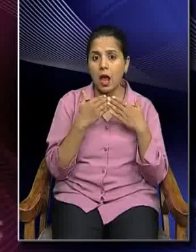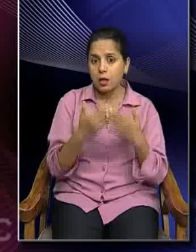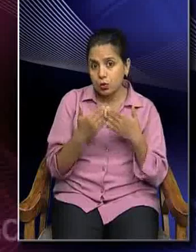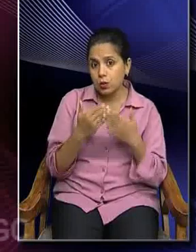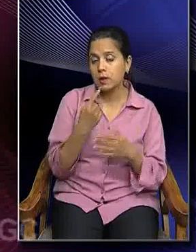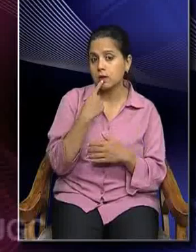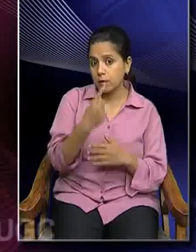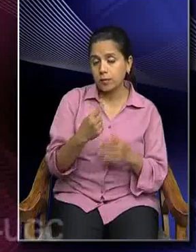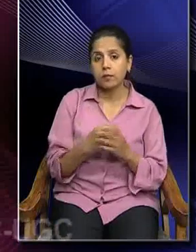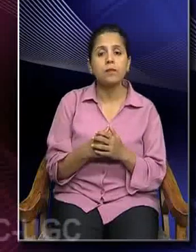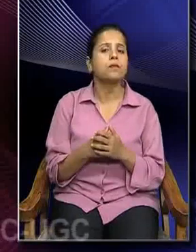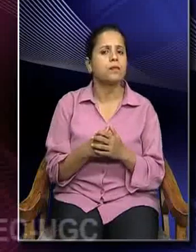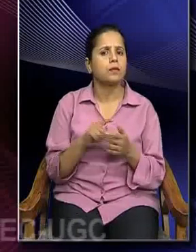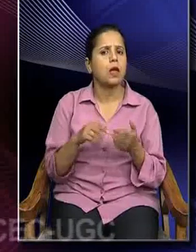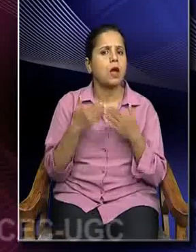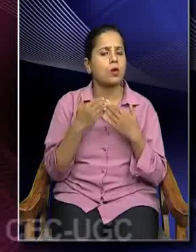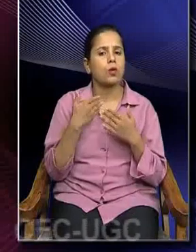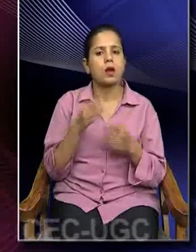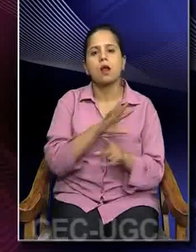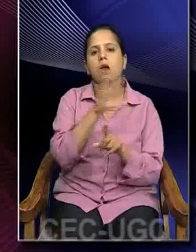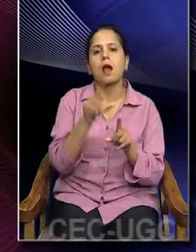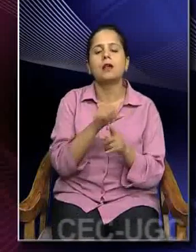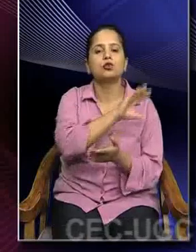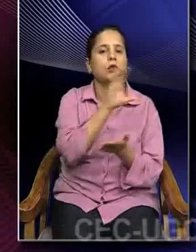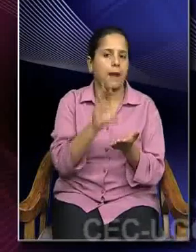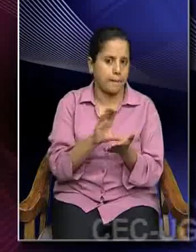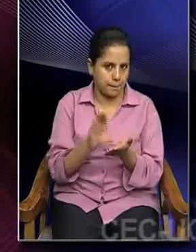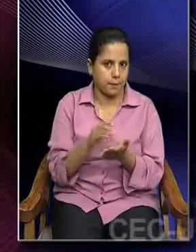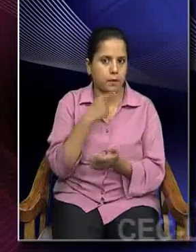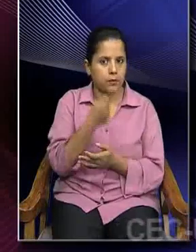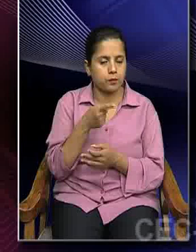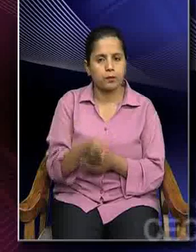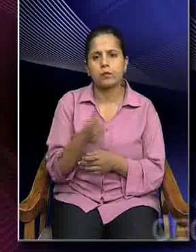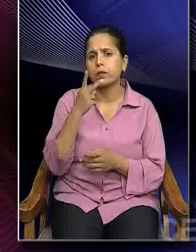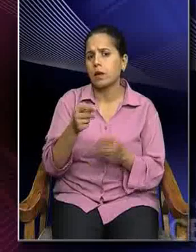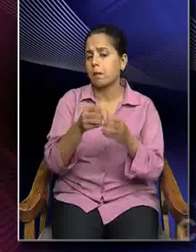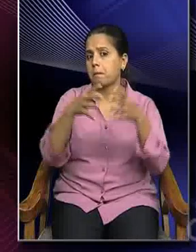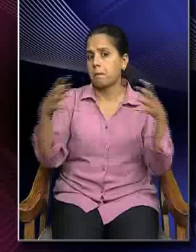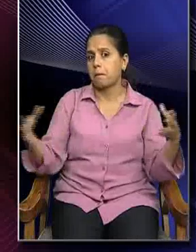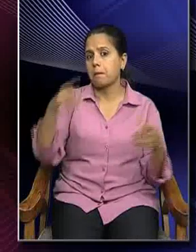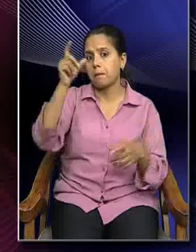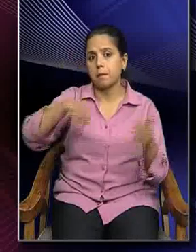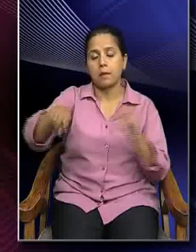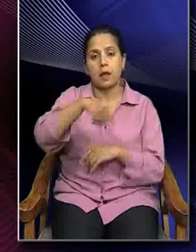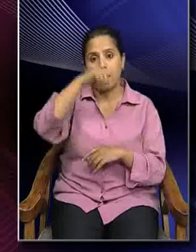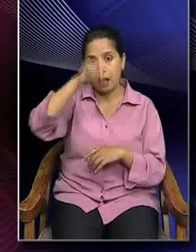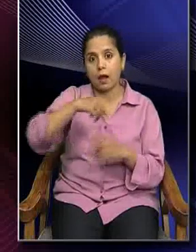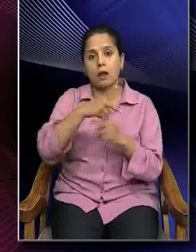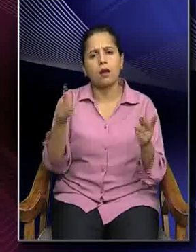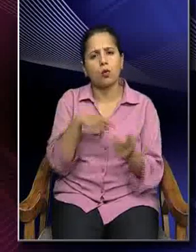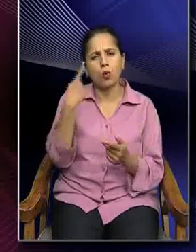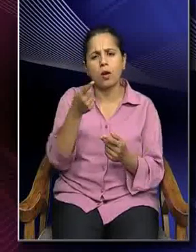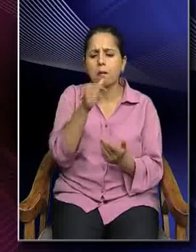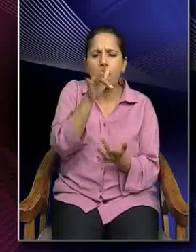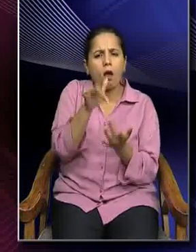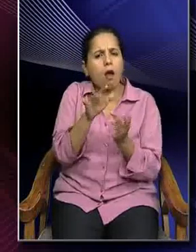education is kind of a cultural capital of a large majority of Indians, middle class, who